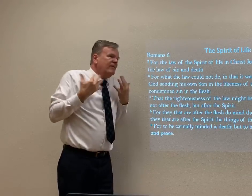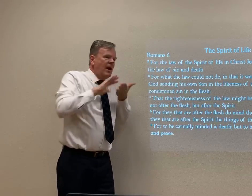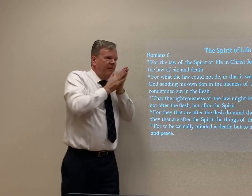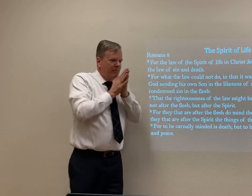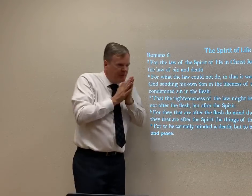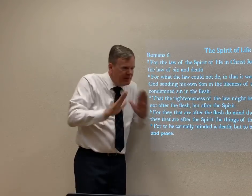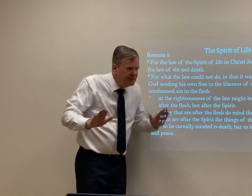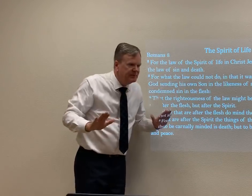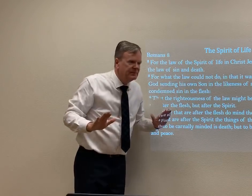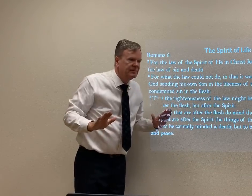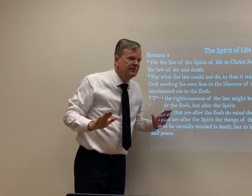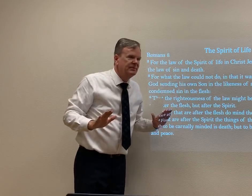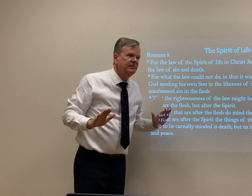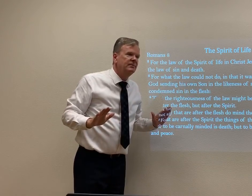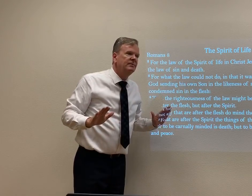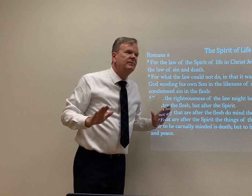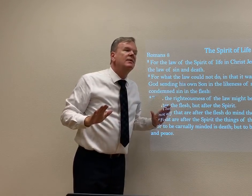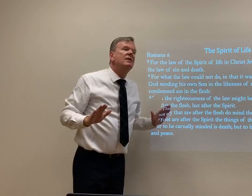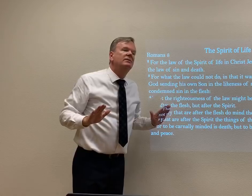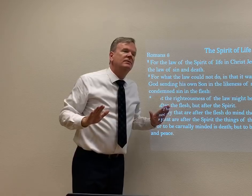is life and peace.